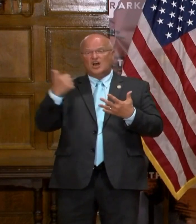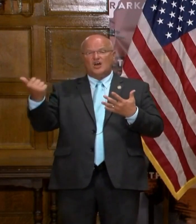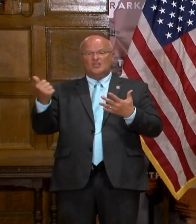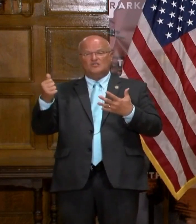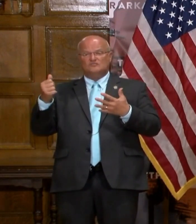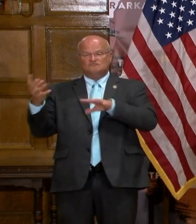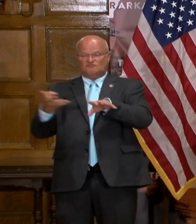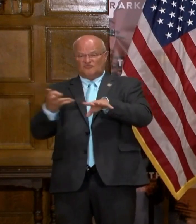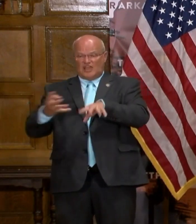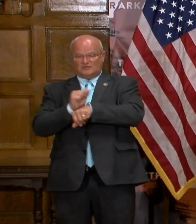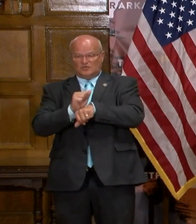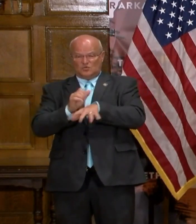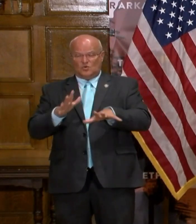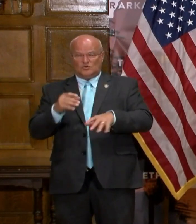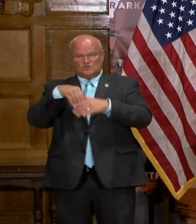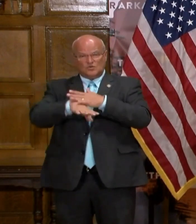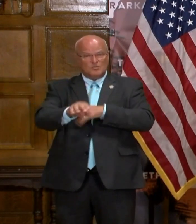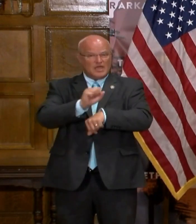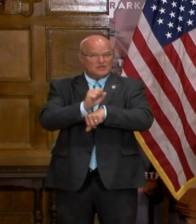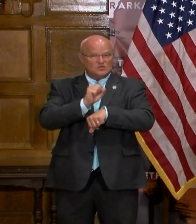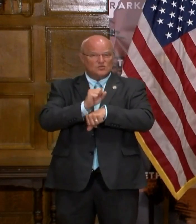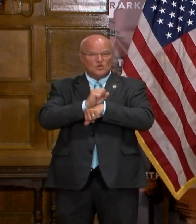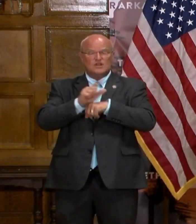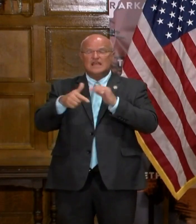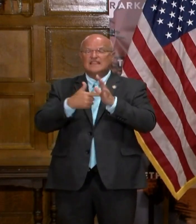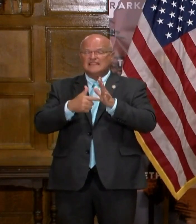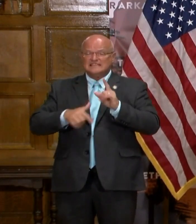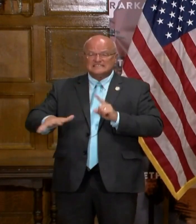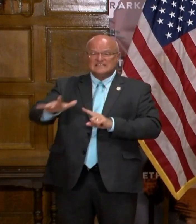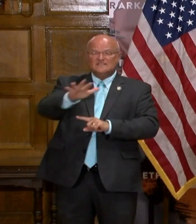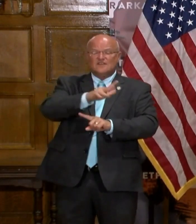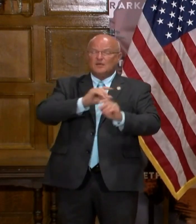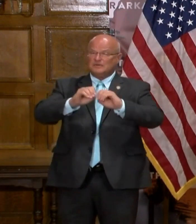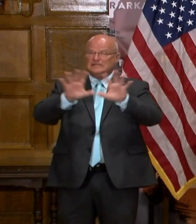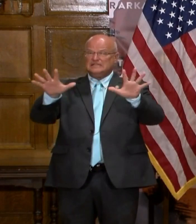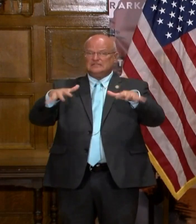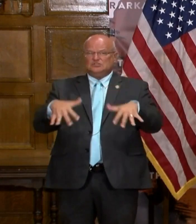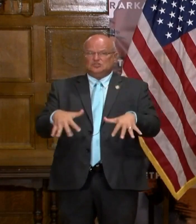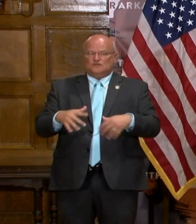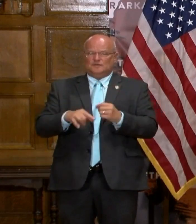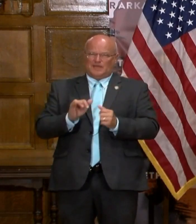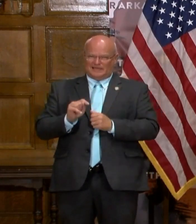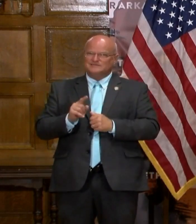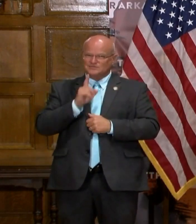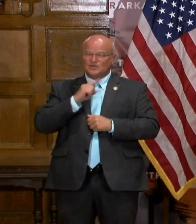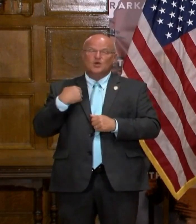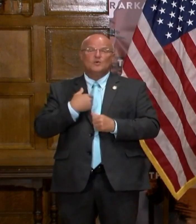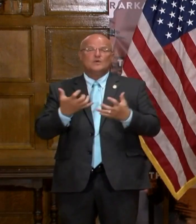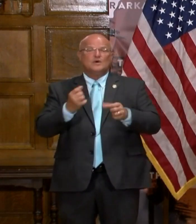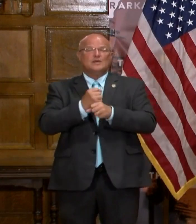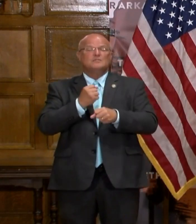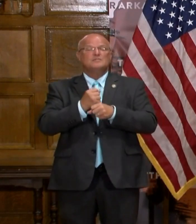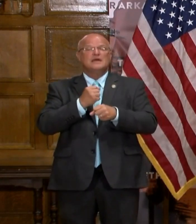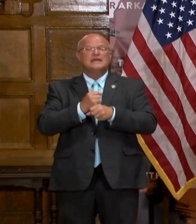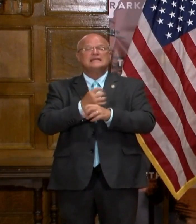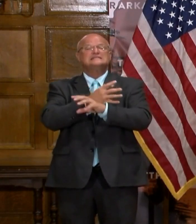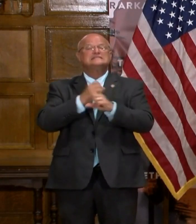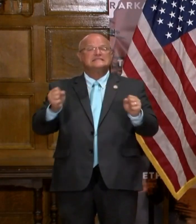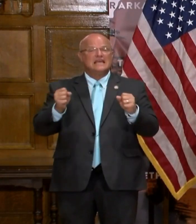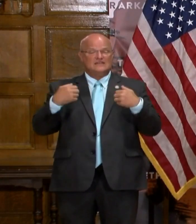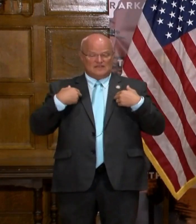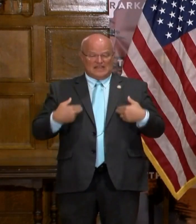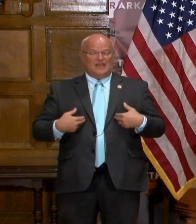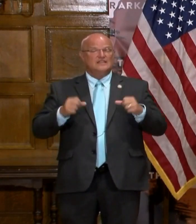other factory workers that are going to work. There's in this environment clearly nervousness about it, and we want to make it as safe